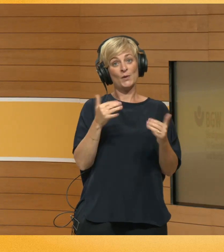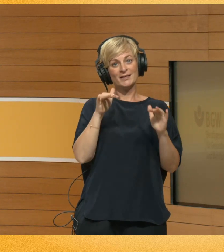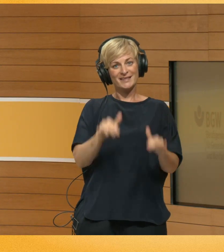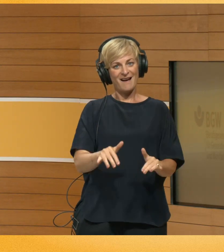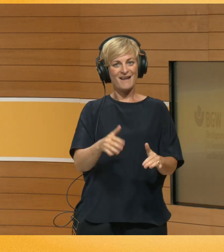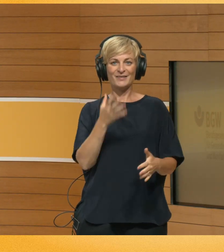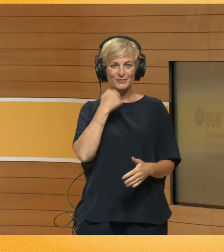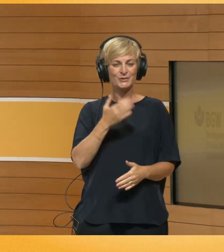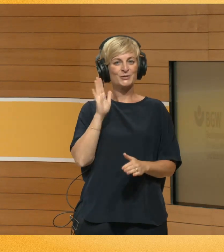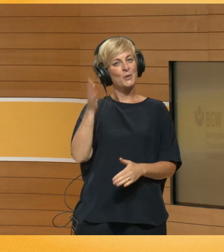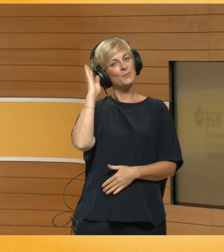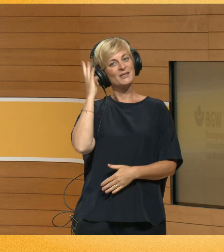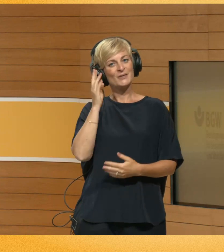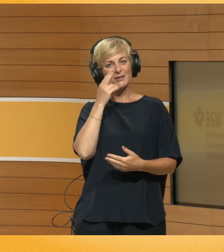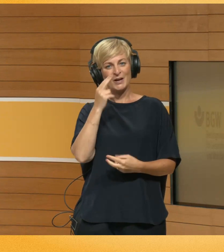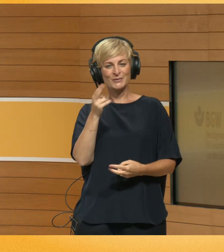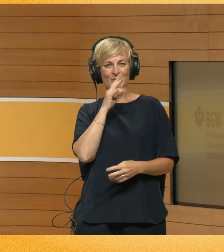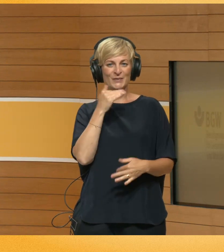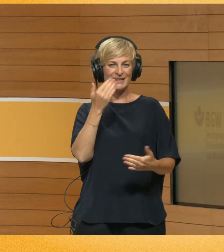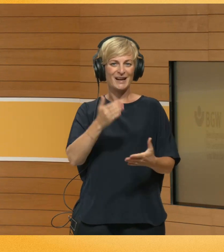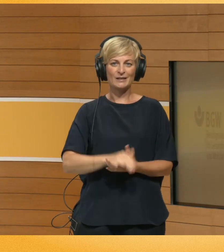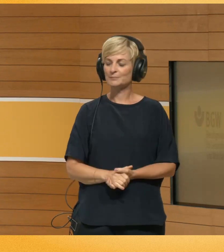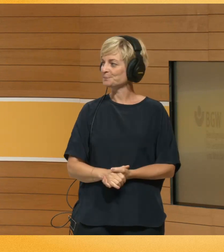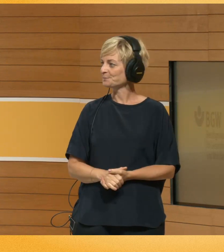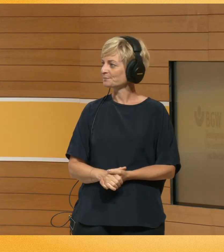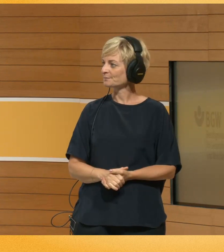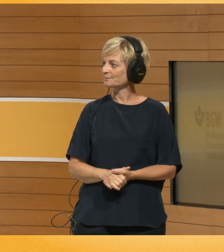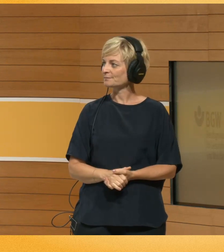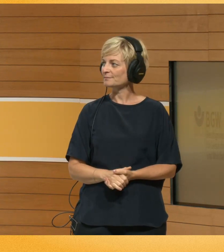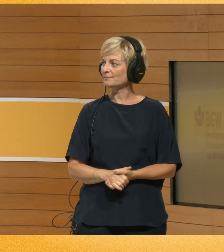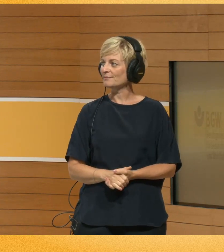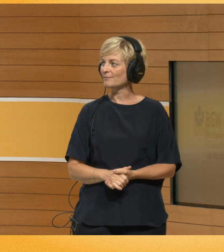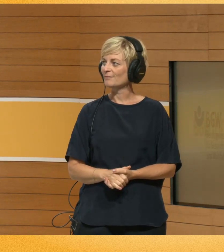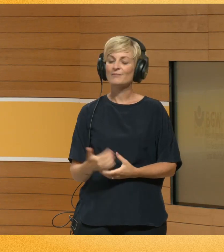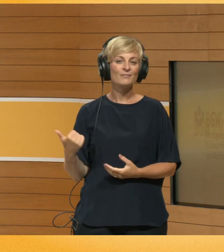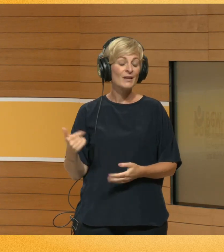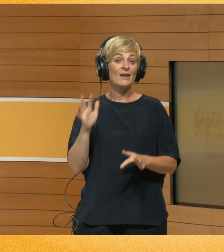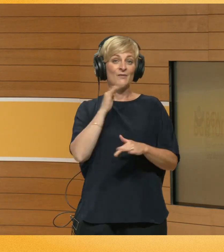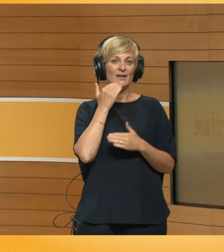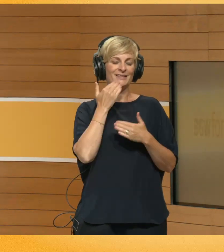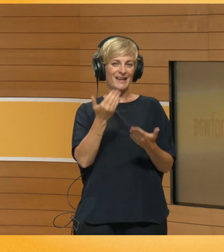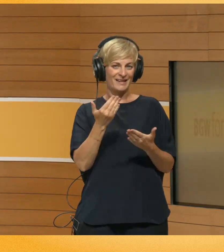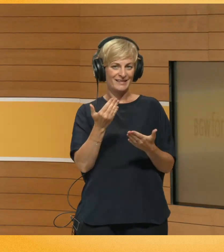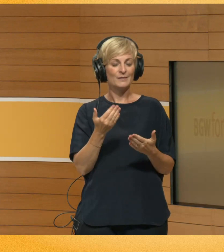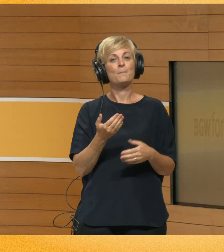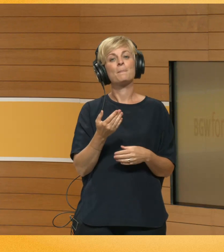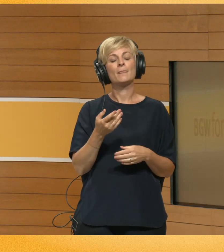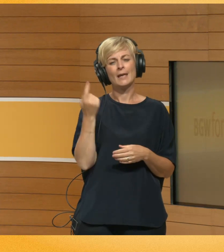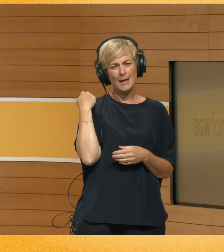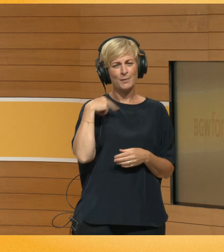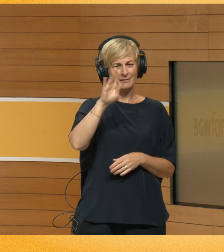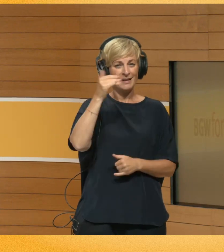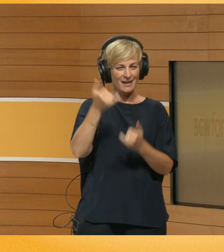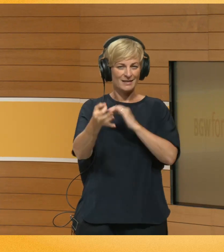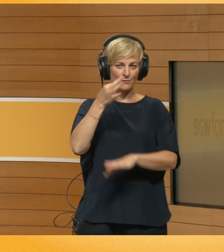Thanks very much. It's a pleasure to join you, but I think the last question is very relevant to this discussion. Healthcare is